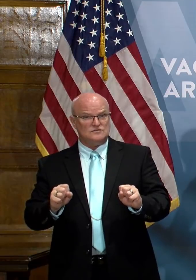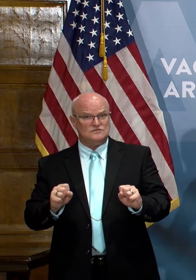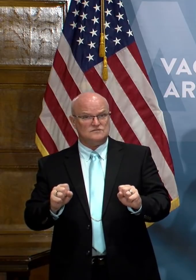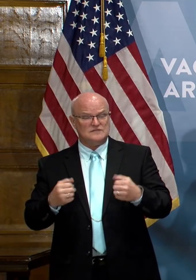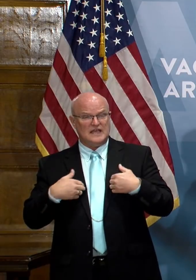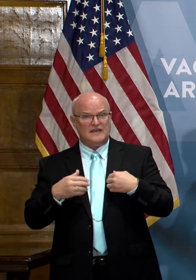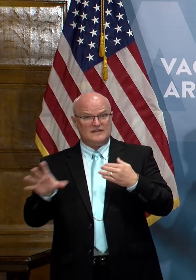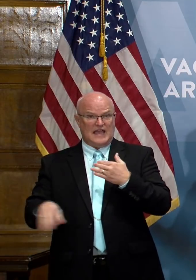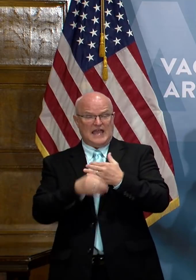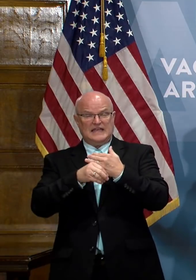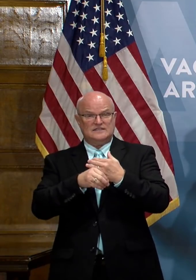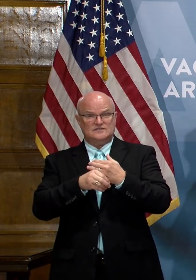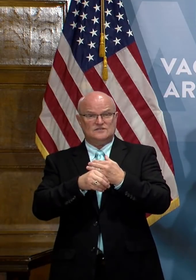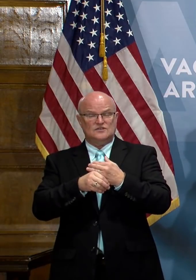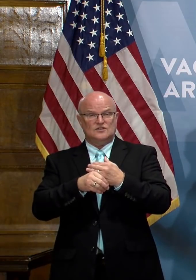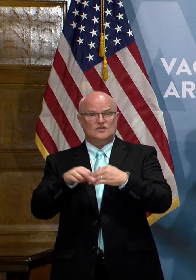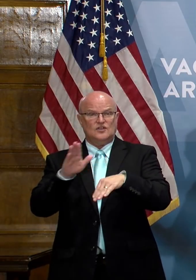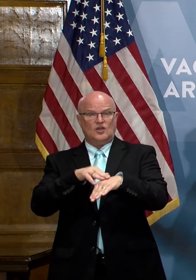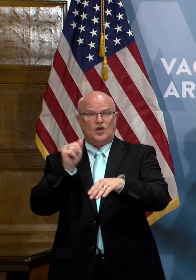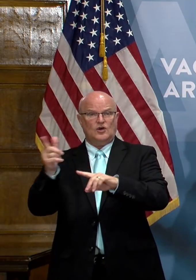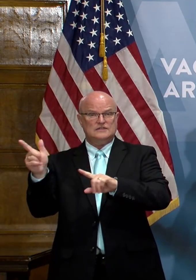adding anything to your call?